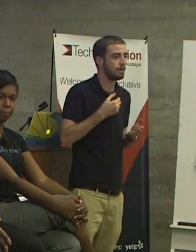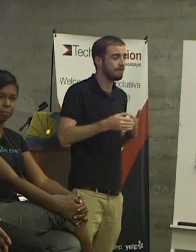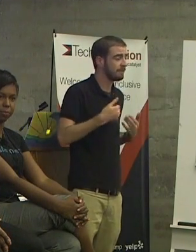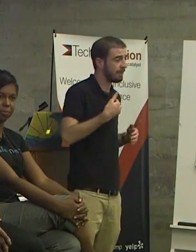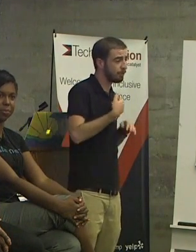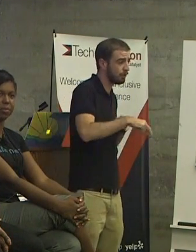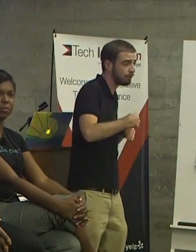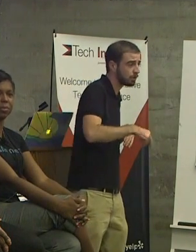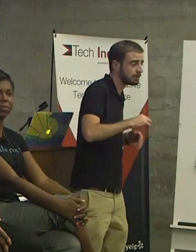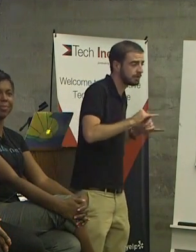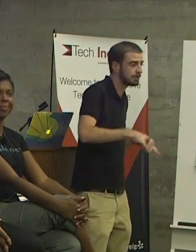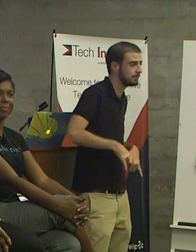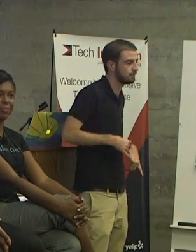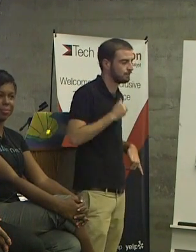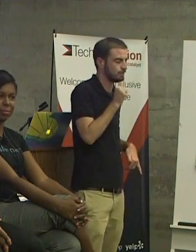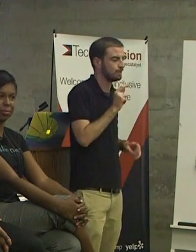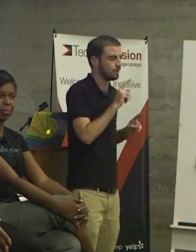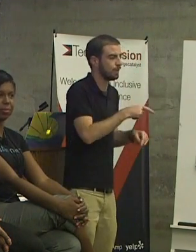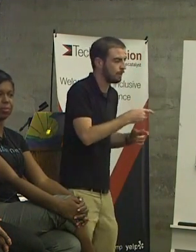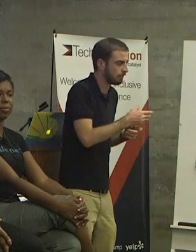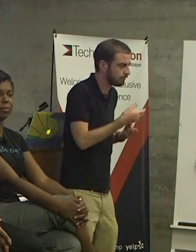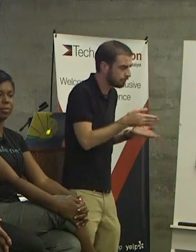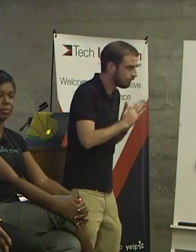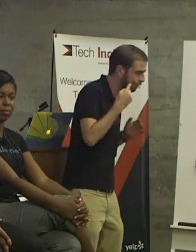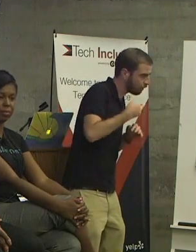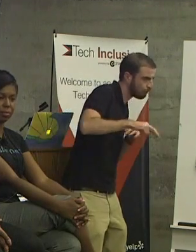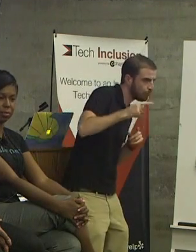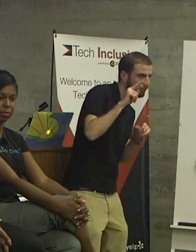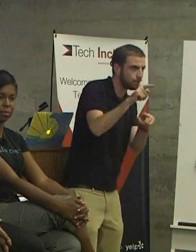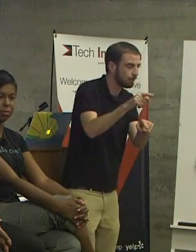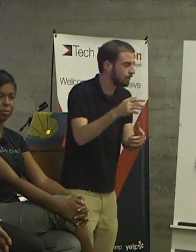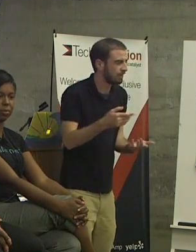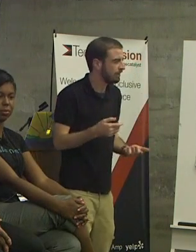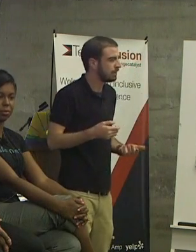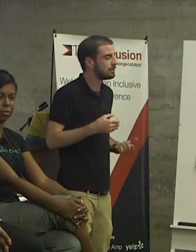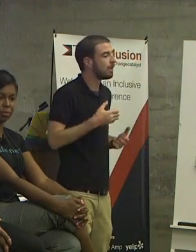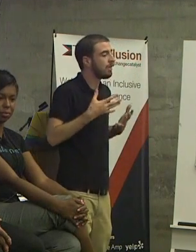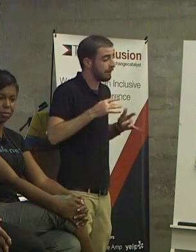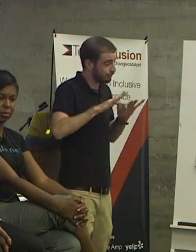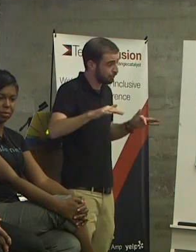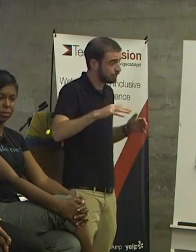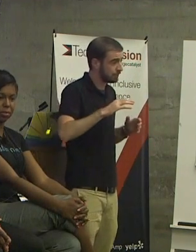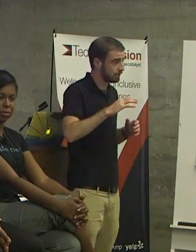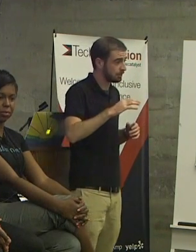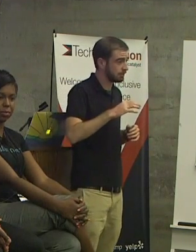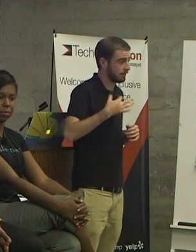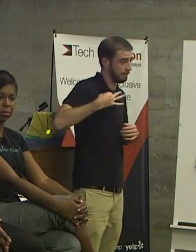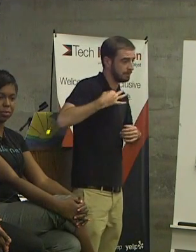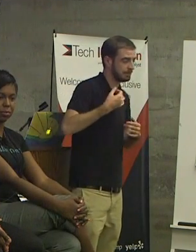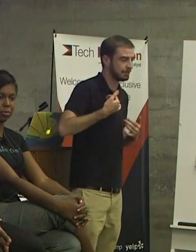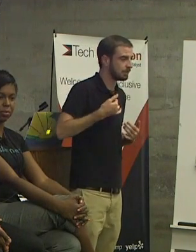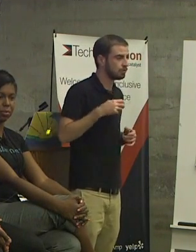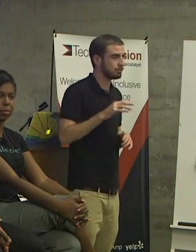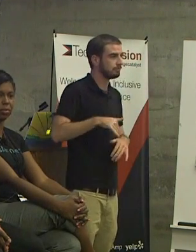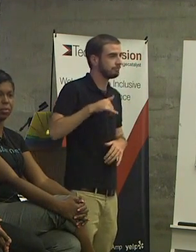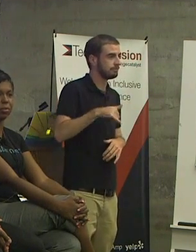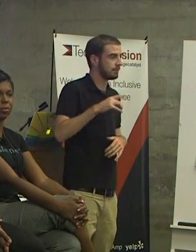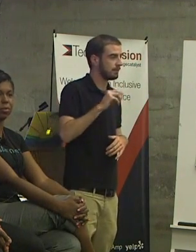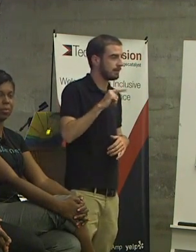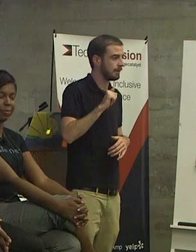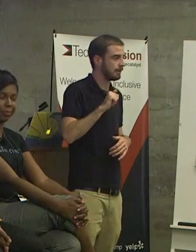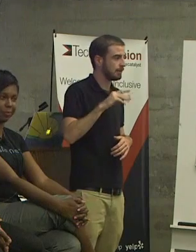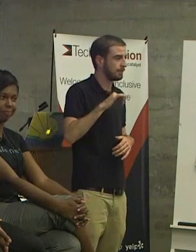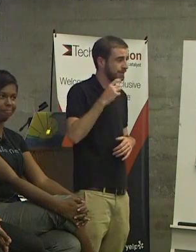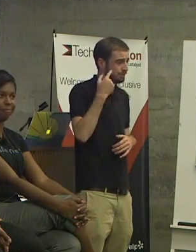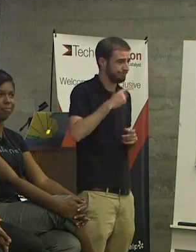referral system, like we don't go and ask for the referral, refer me. And so a lot of diverse candidates are sitting in the databases of all